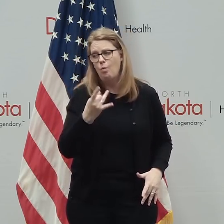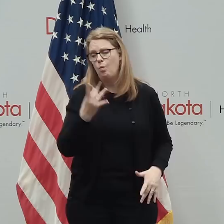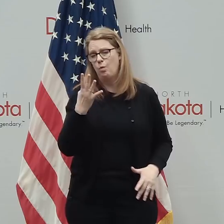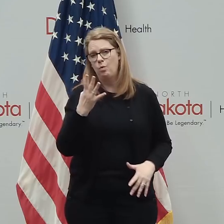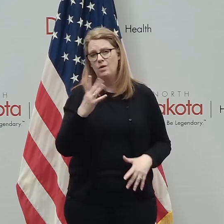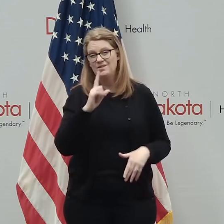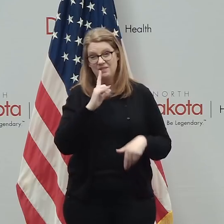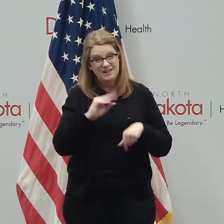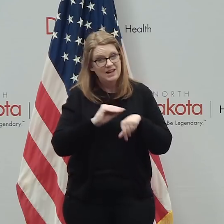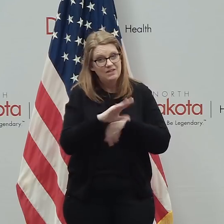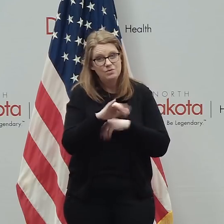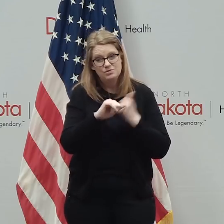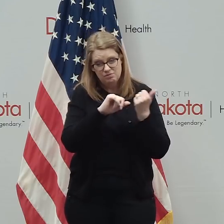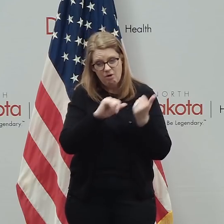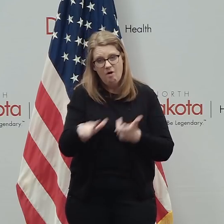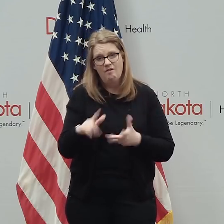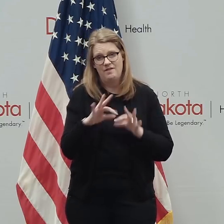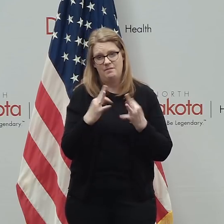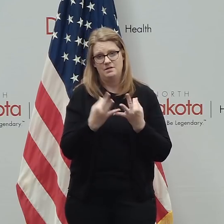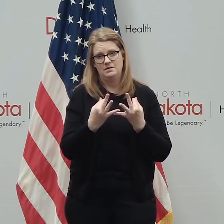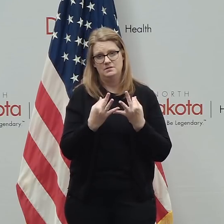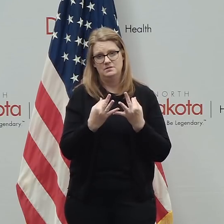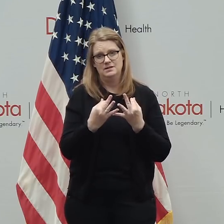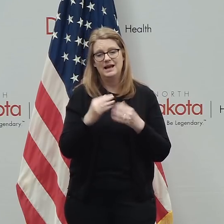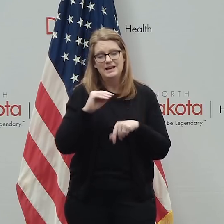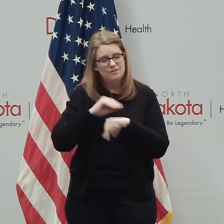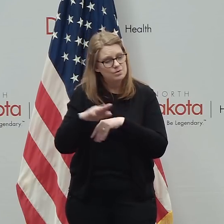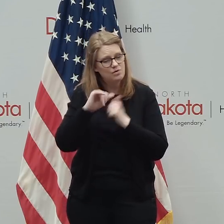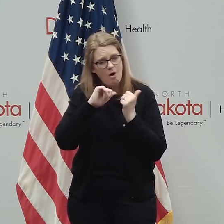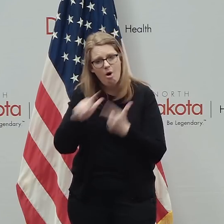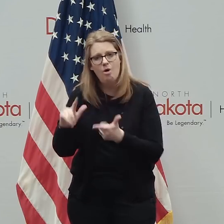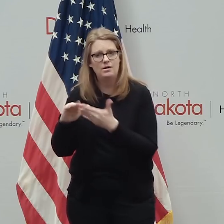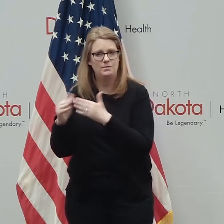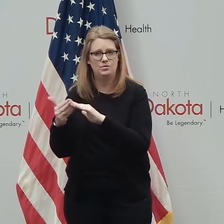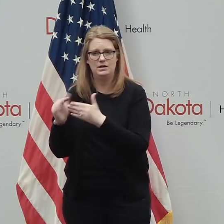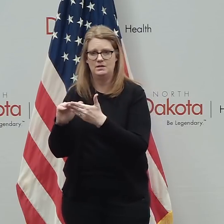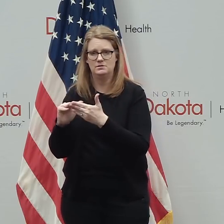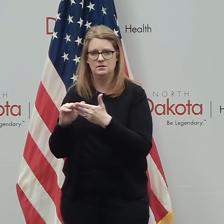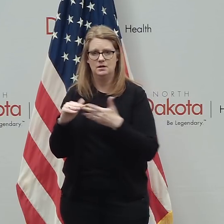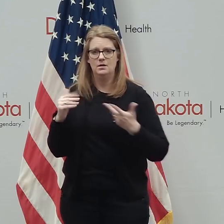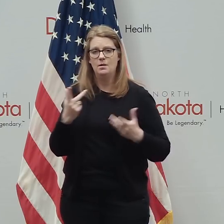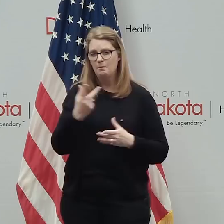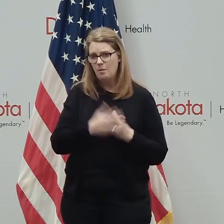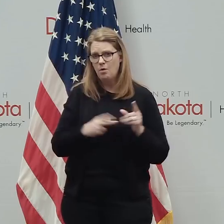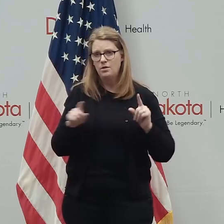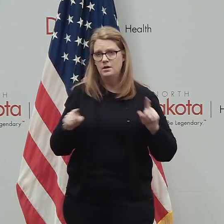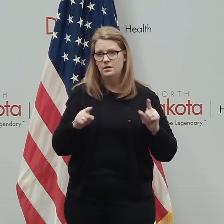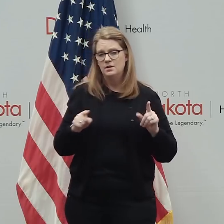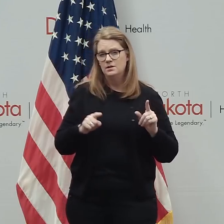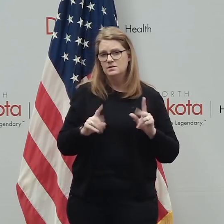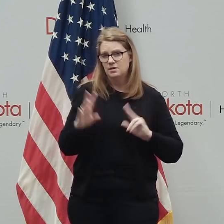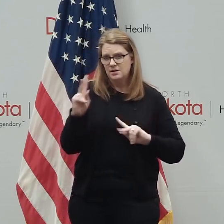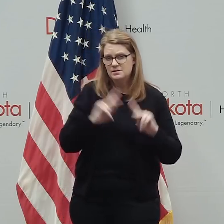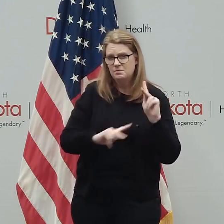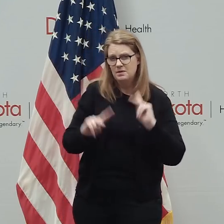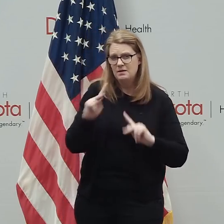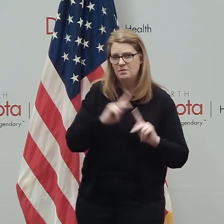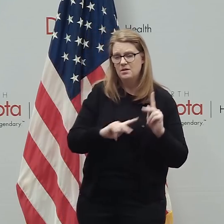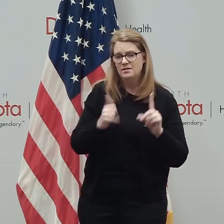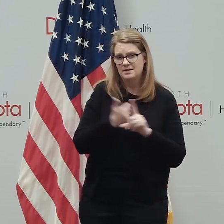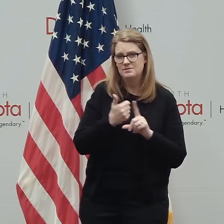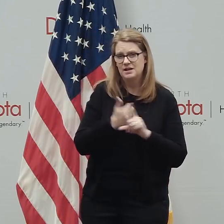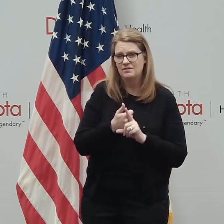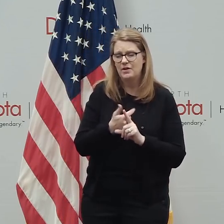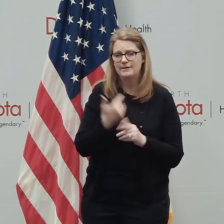almost every family in America and certainly every community. So you know that there are people in recovery around you that are going through